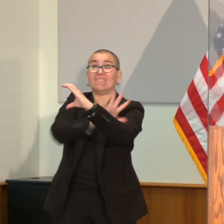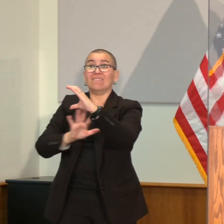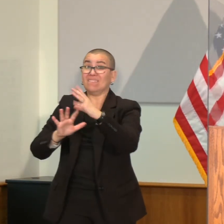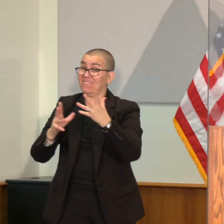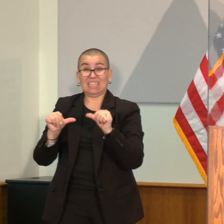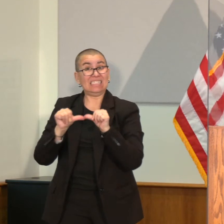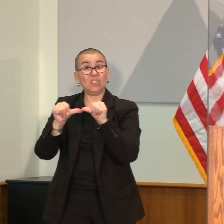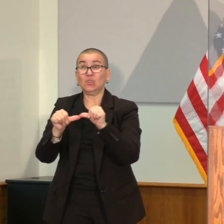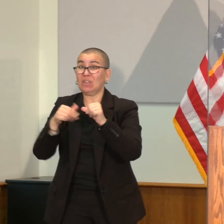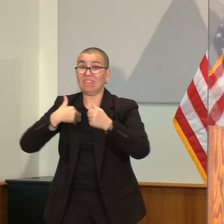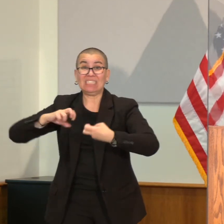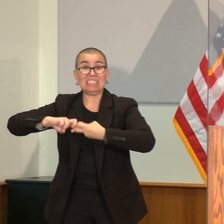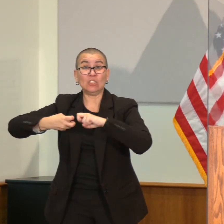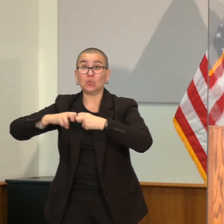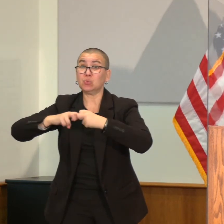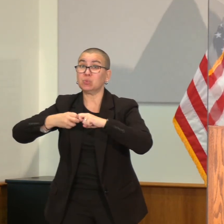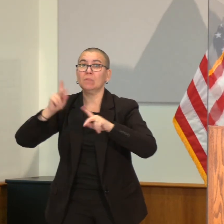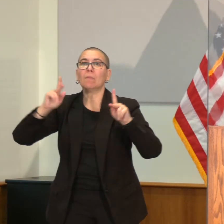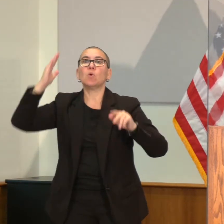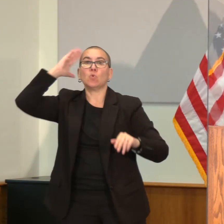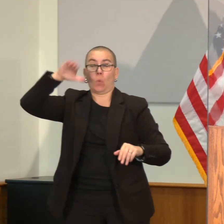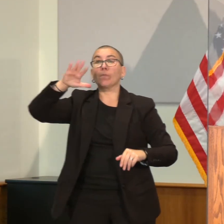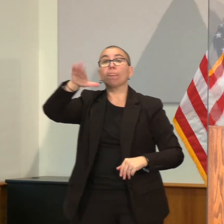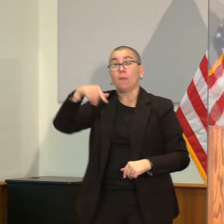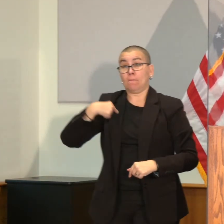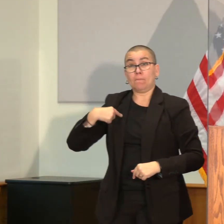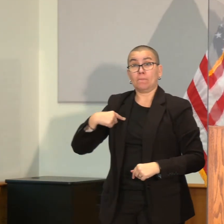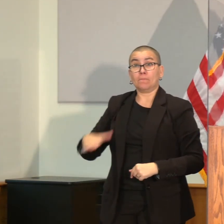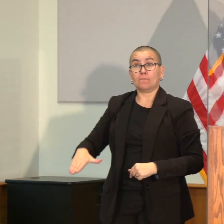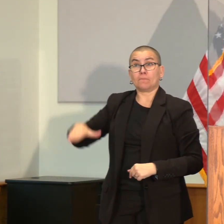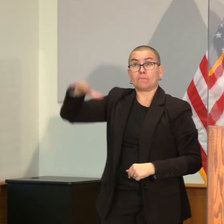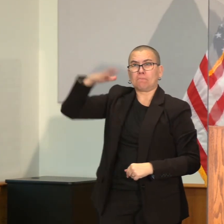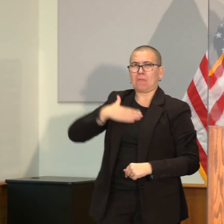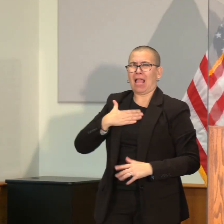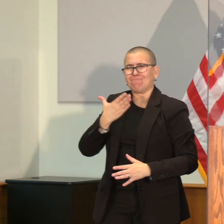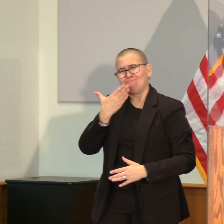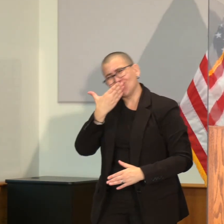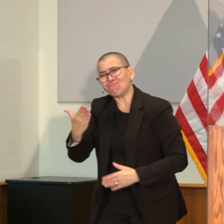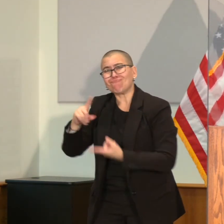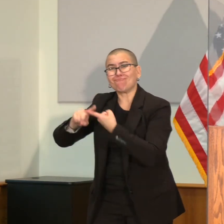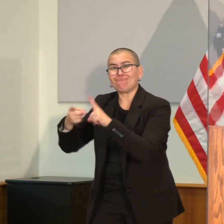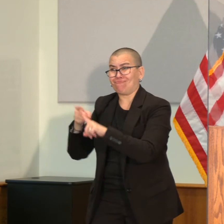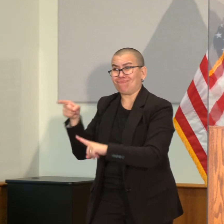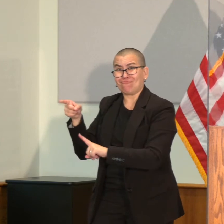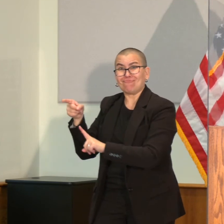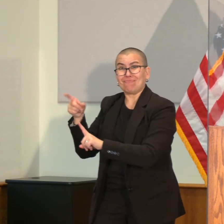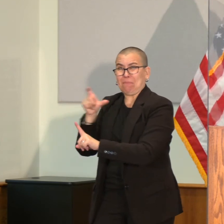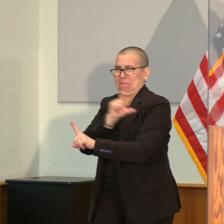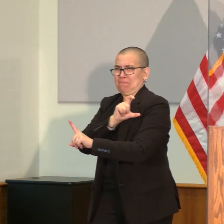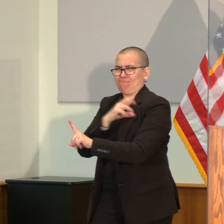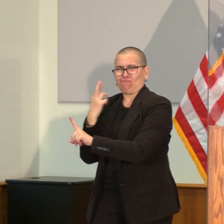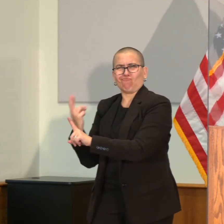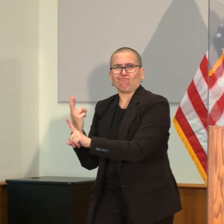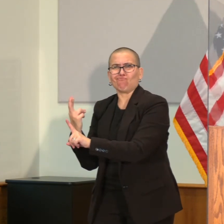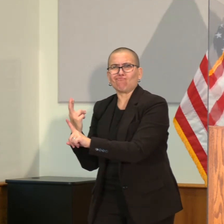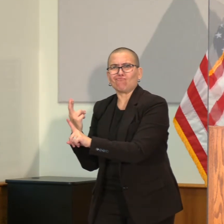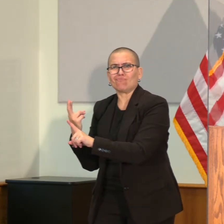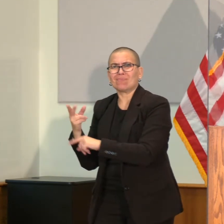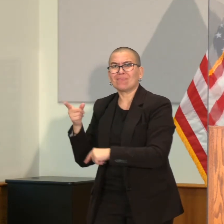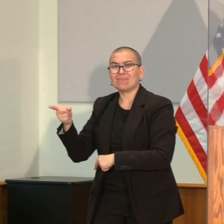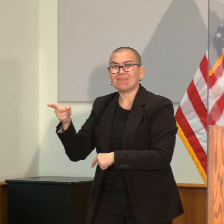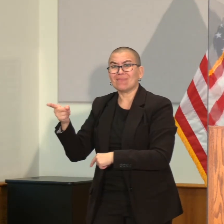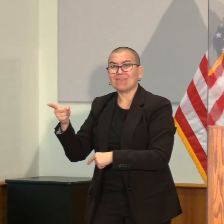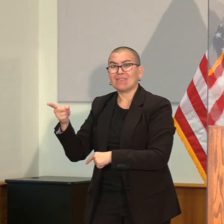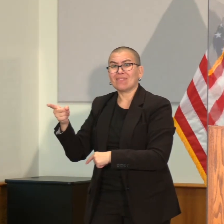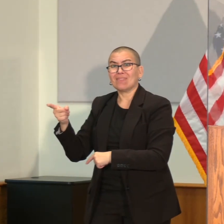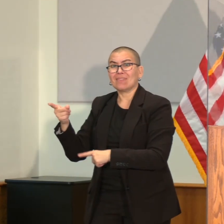who know folks. For me, growing up, my best friend was the sheriff, and he borrowed his dad's car to take us to go